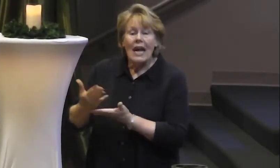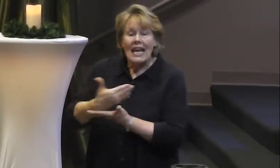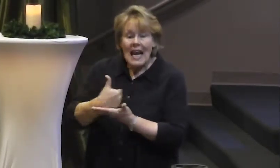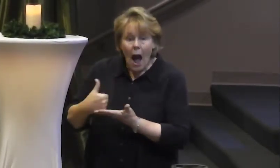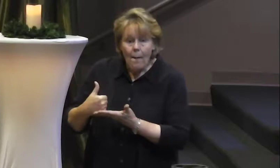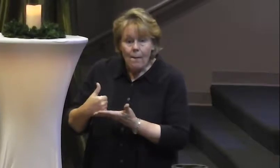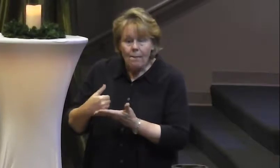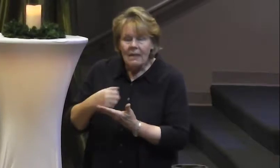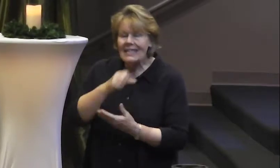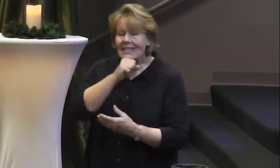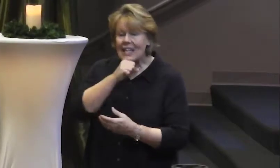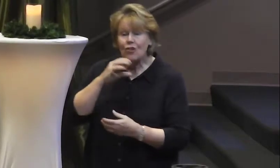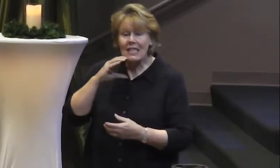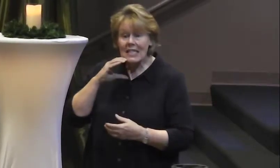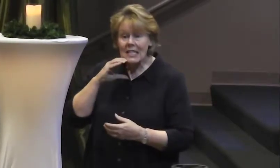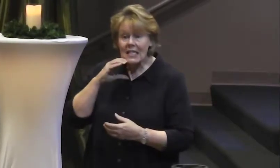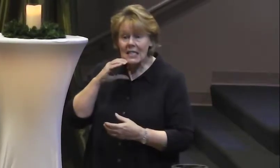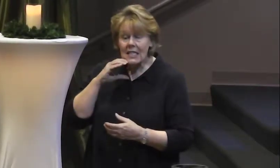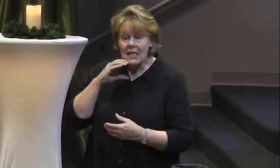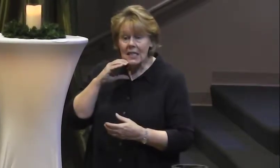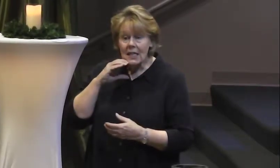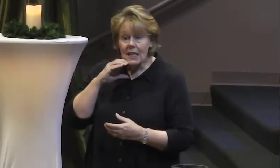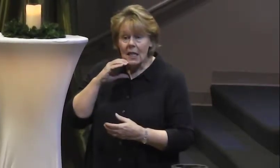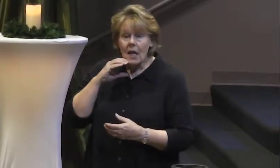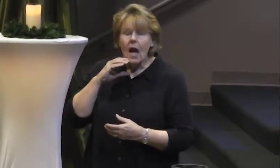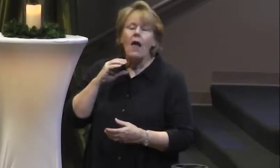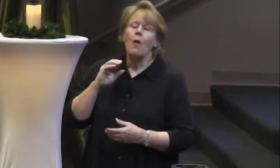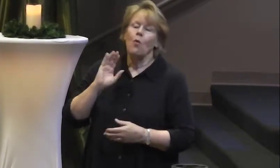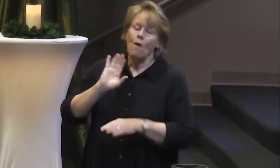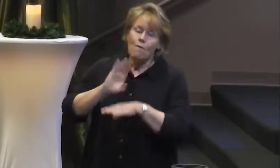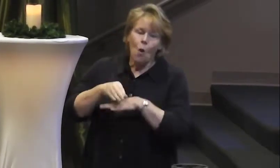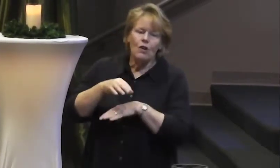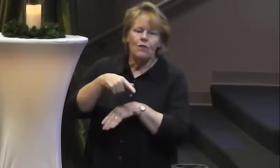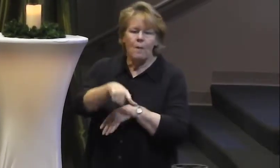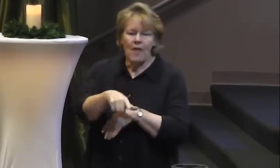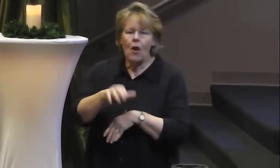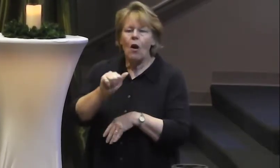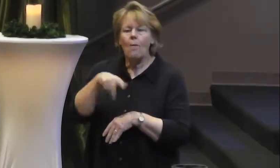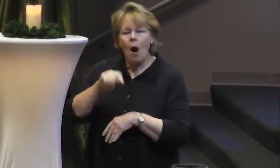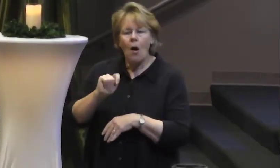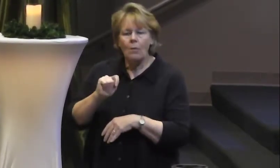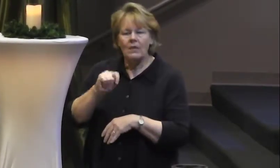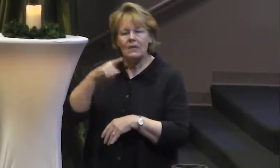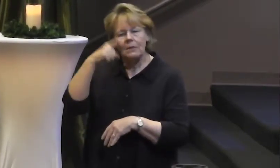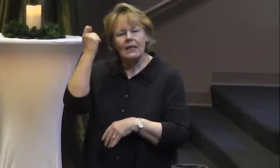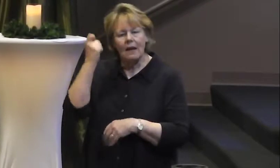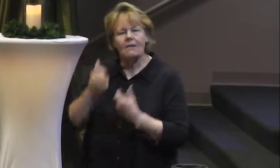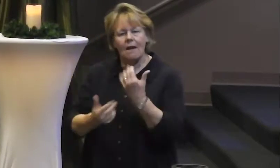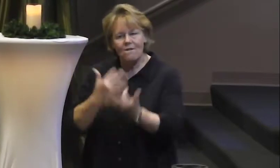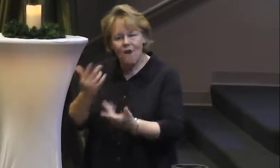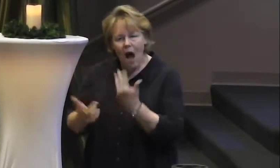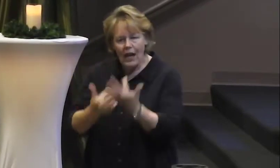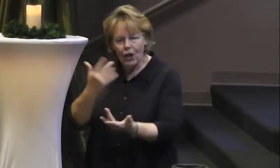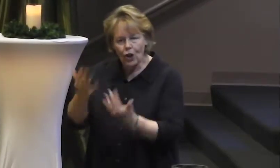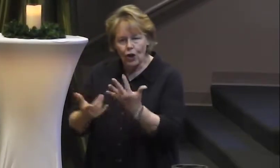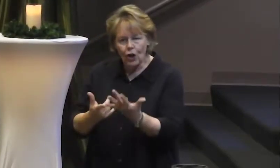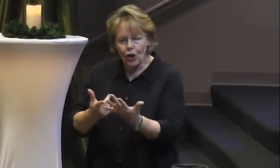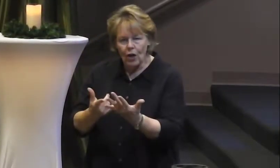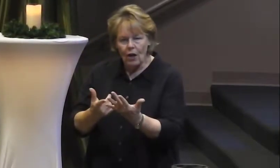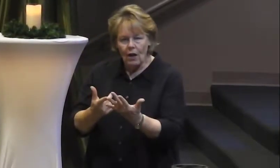one fire department. 3 weeks, they've not allowed anyone in. And some have family in the